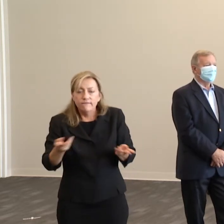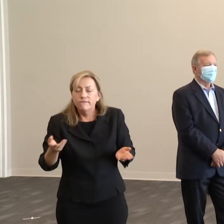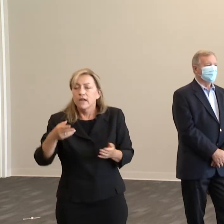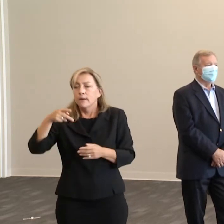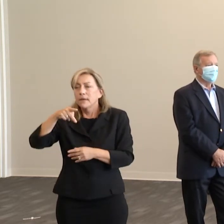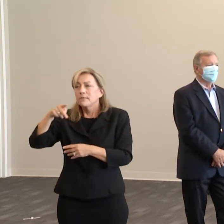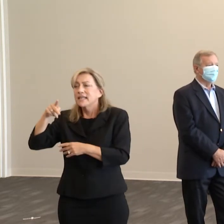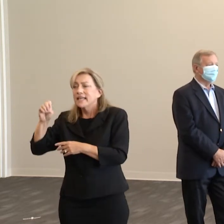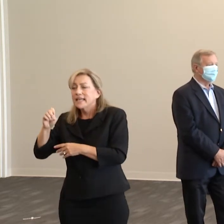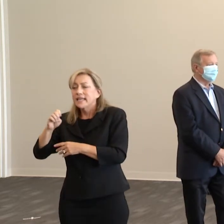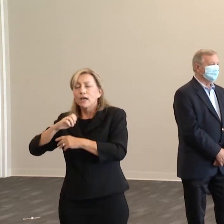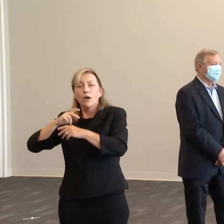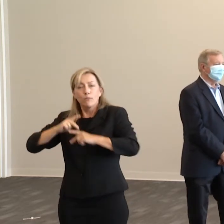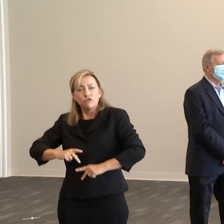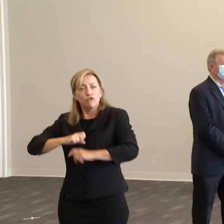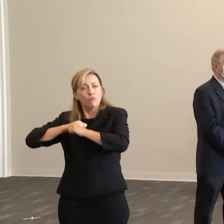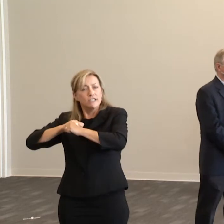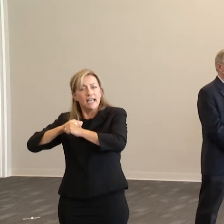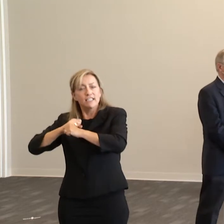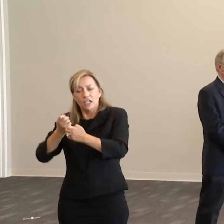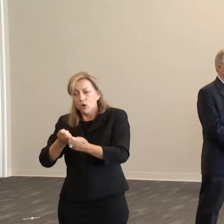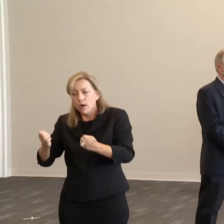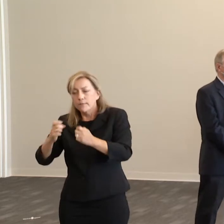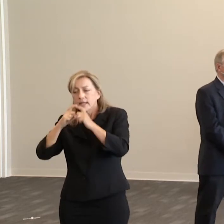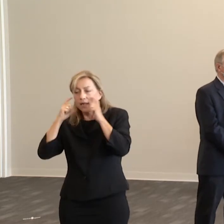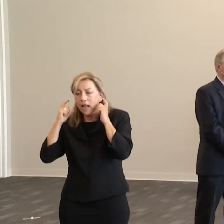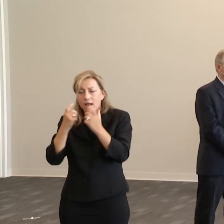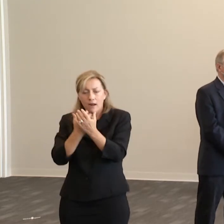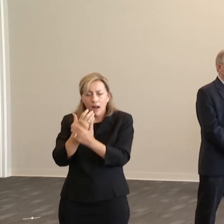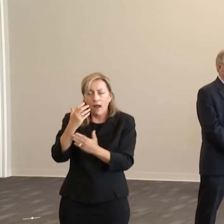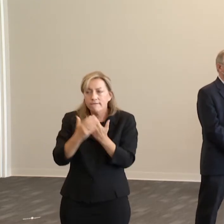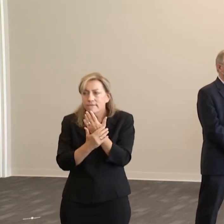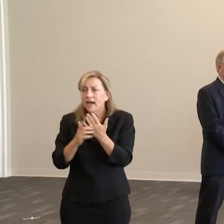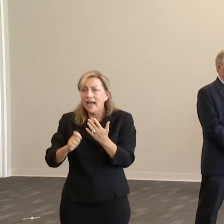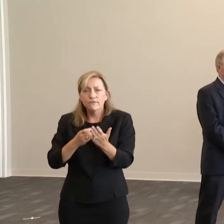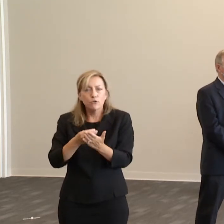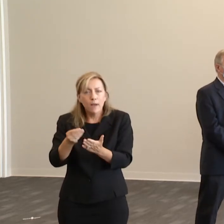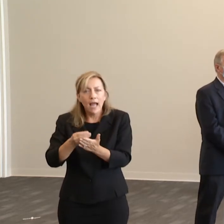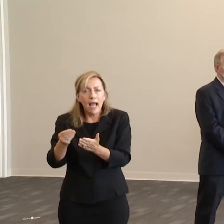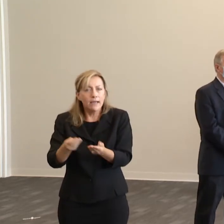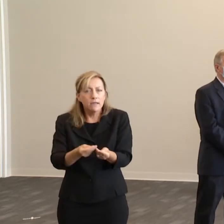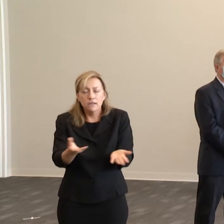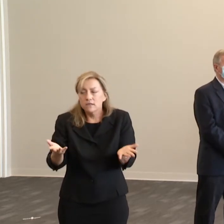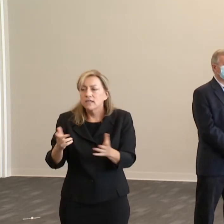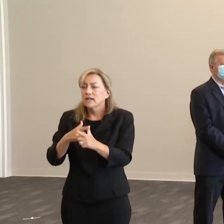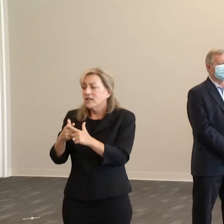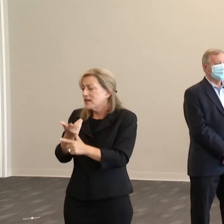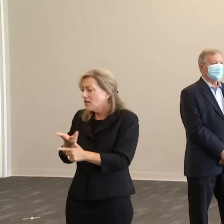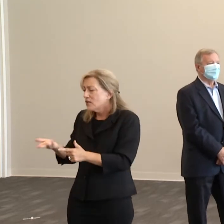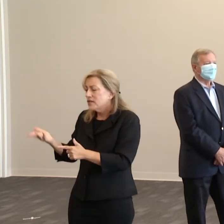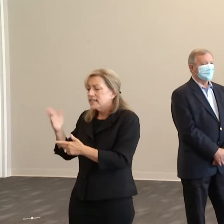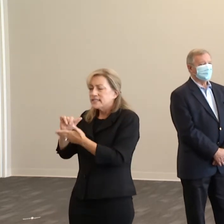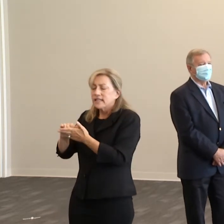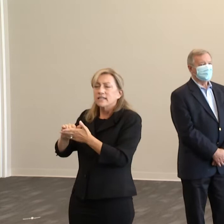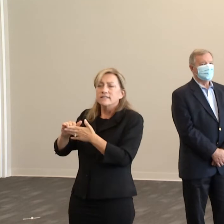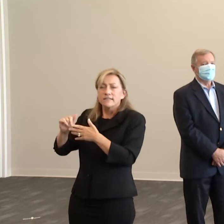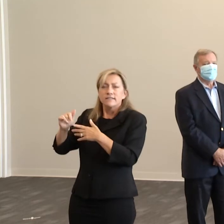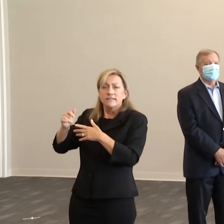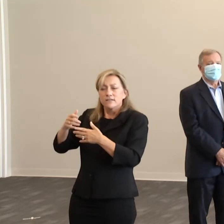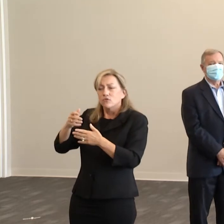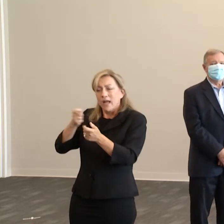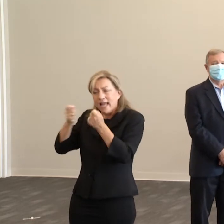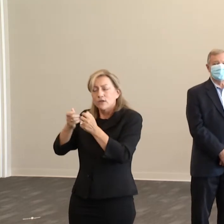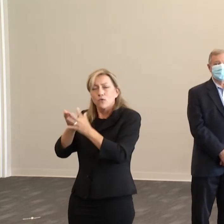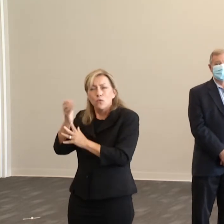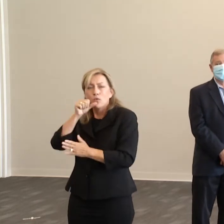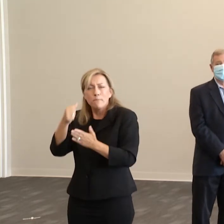had a huge shift, as so many of us started buying things through the mail that were bulkier than what we normally buy through the mail. And so the cars and the infrastructure to handle